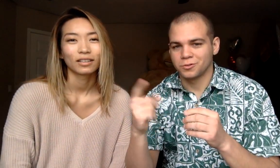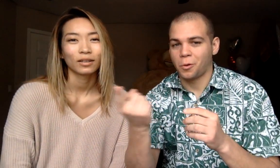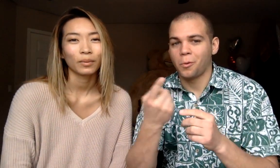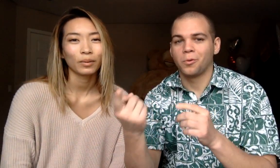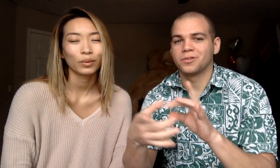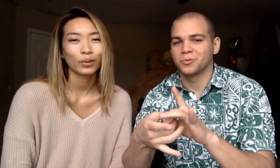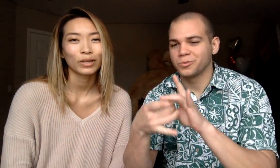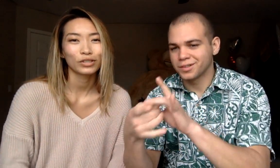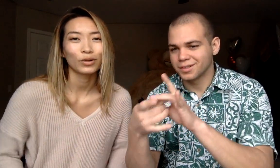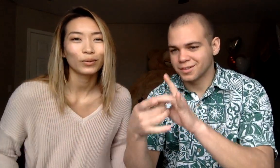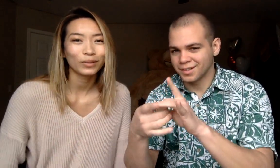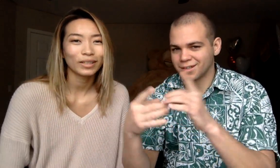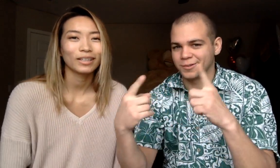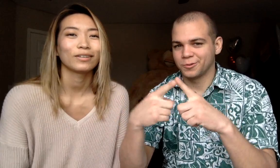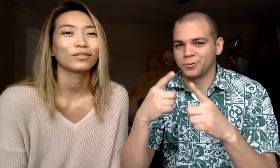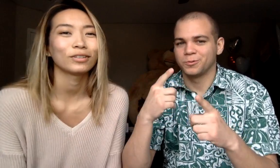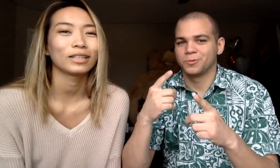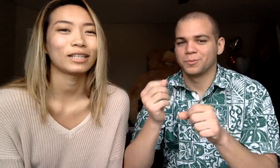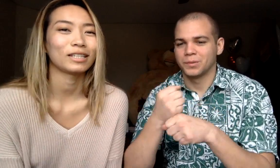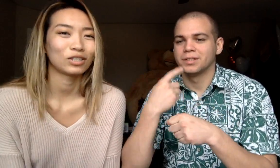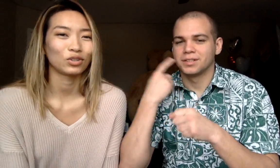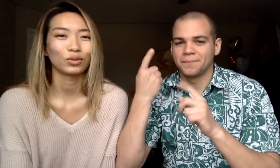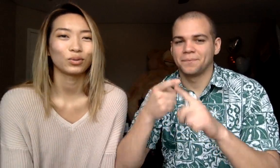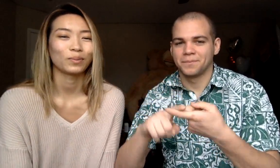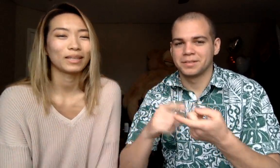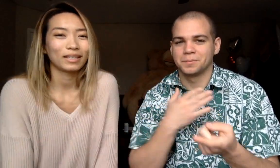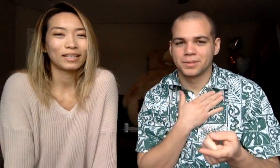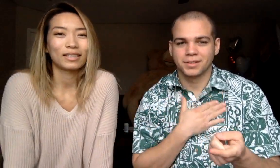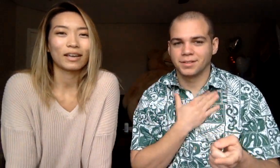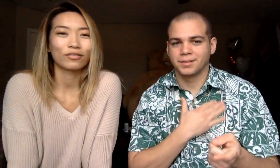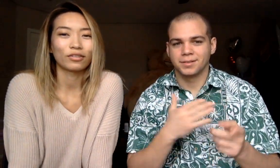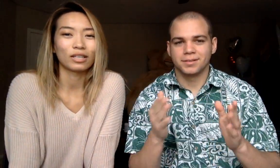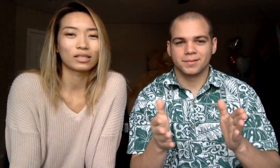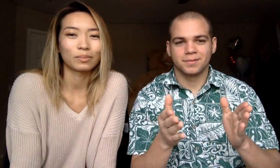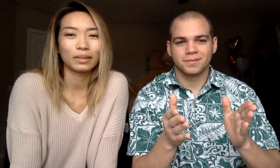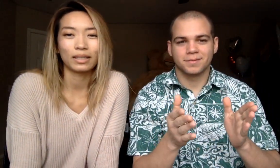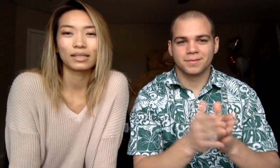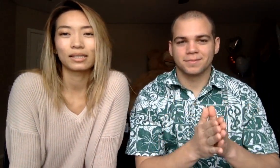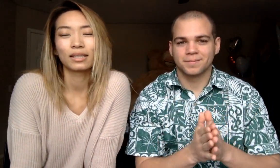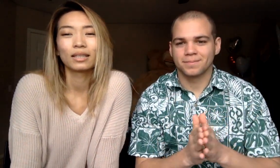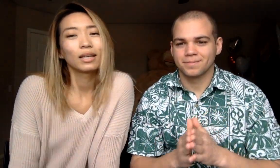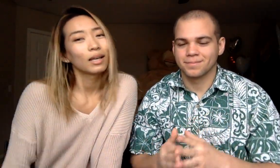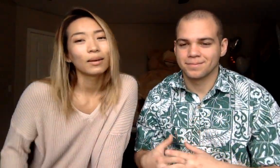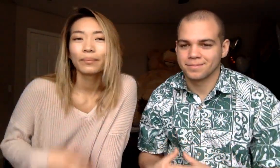on, more question. Only related to making deaf friends, please.